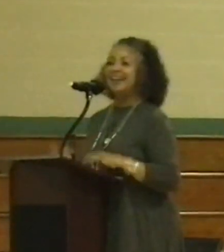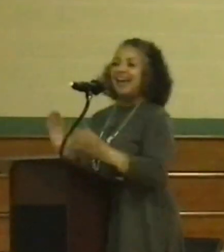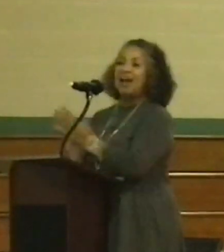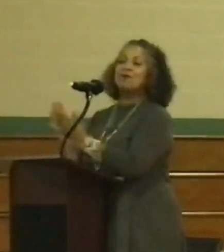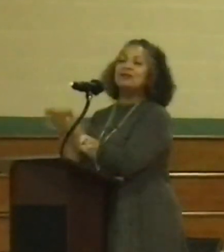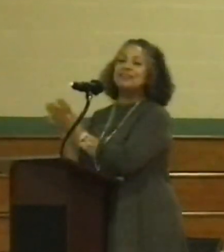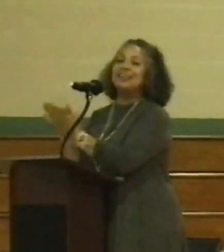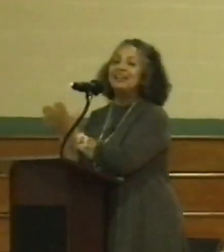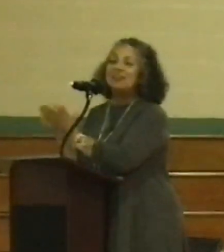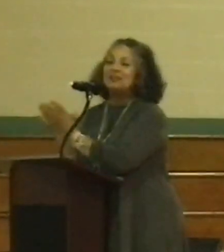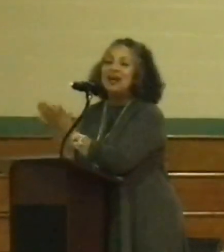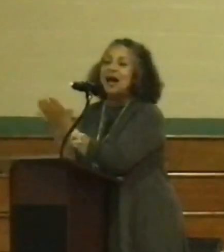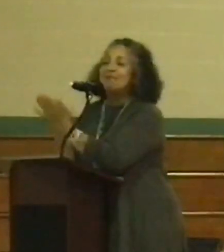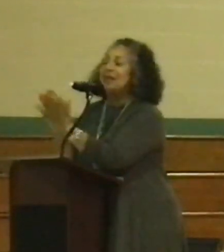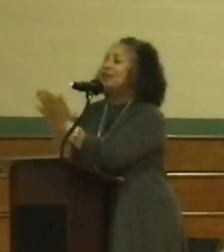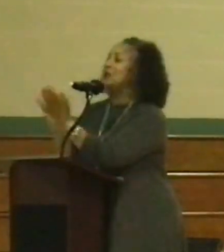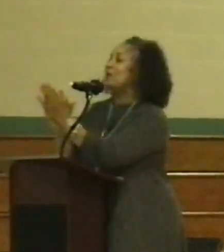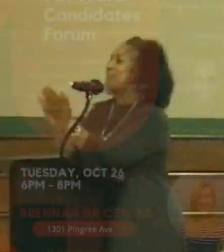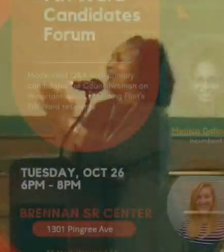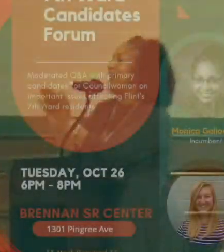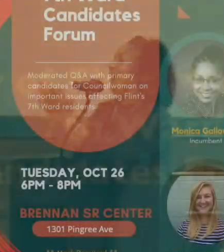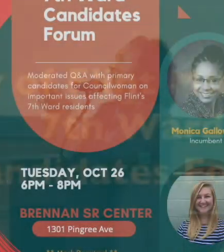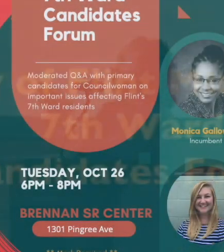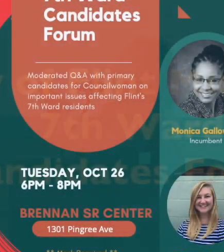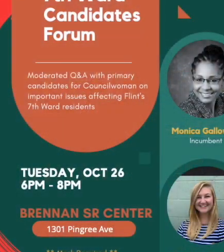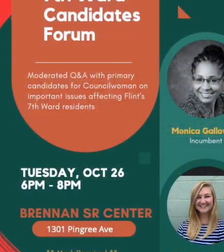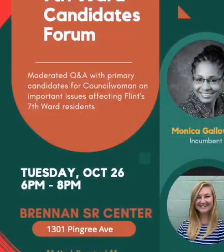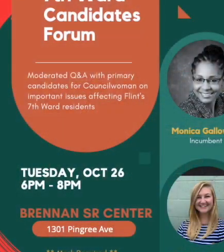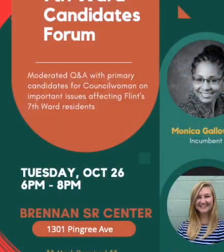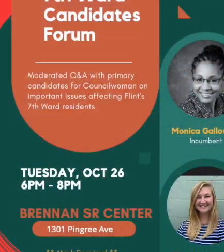night. And we'll see you another time. Thank you, everybody.